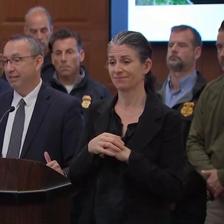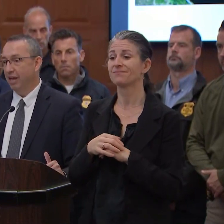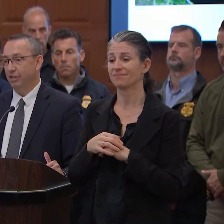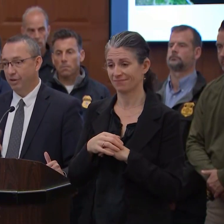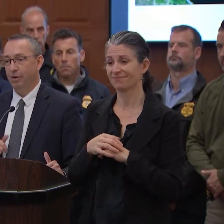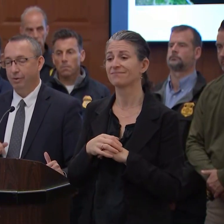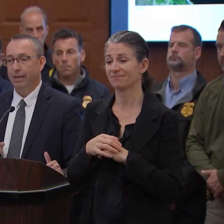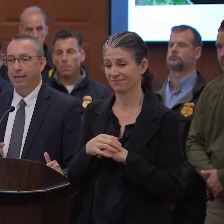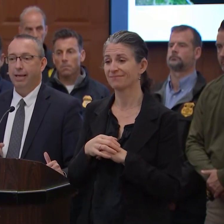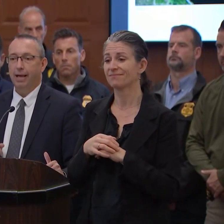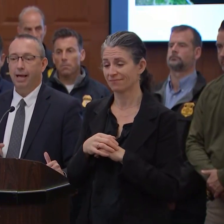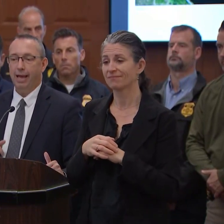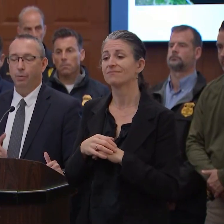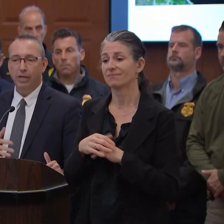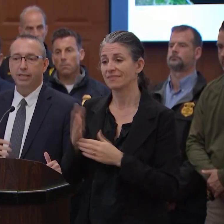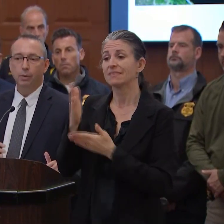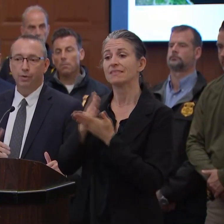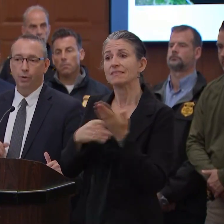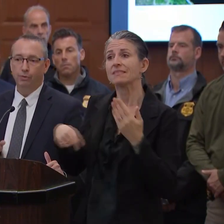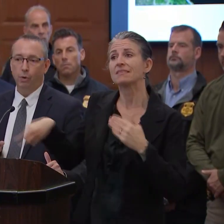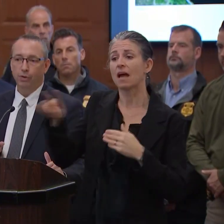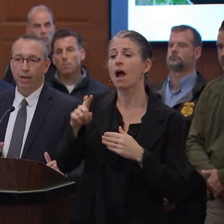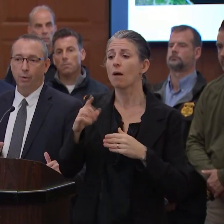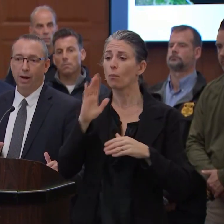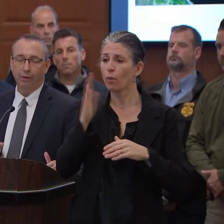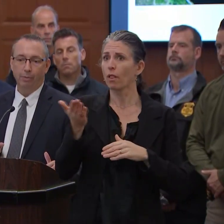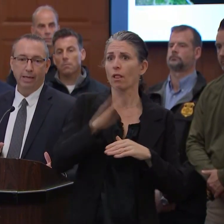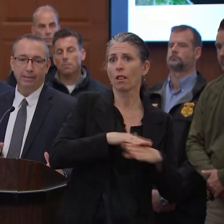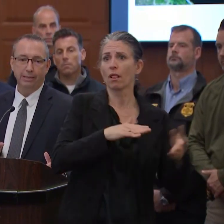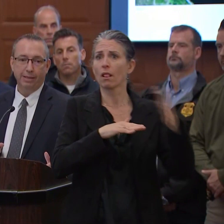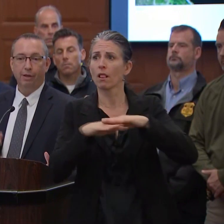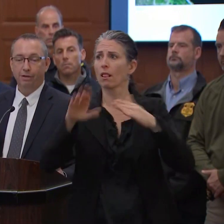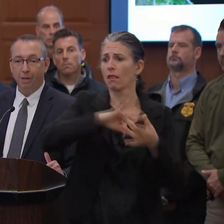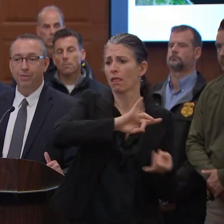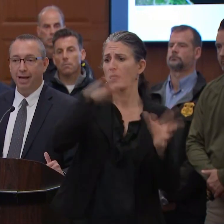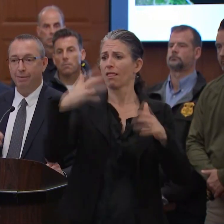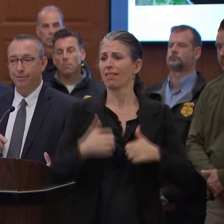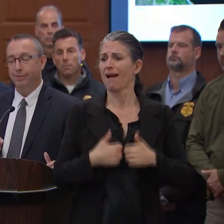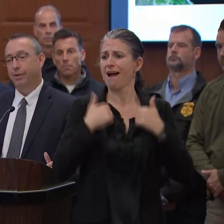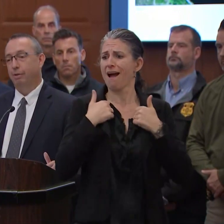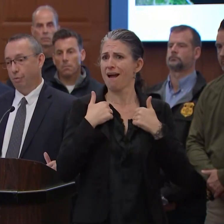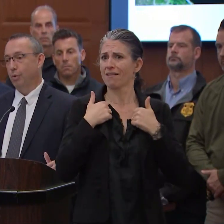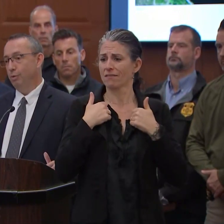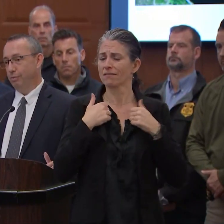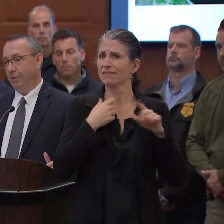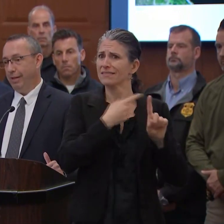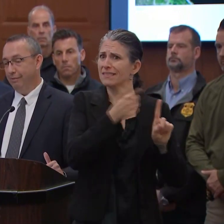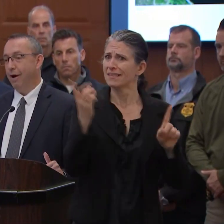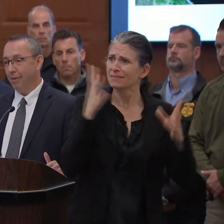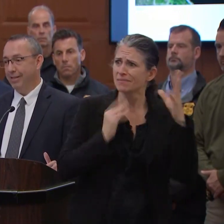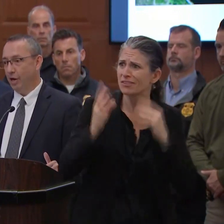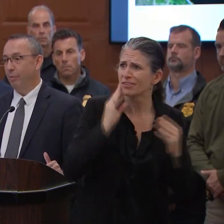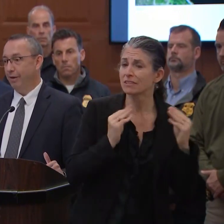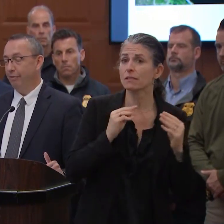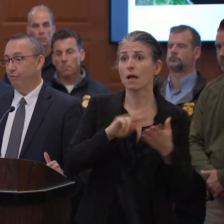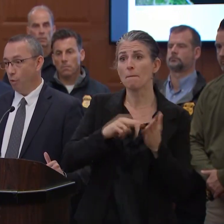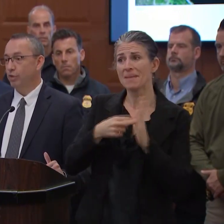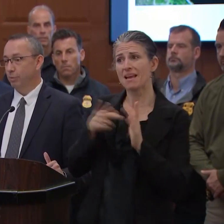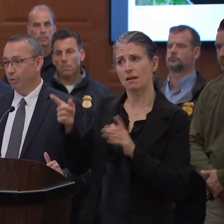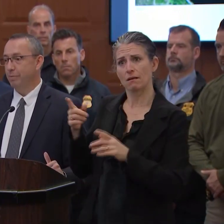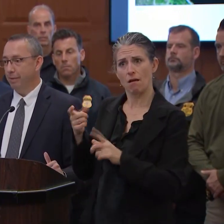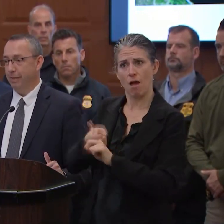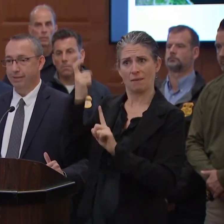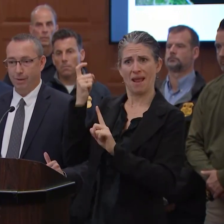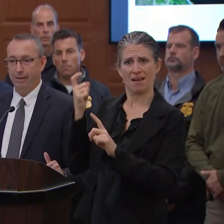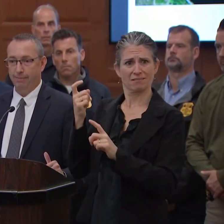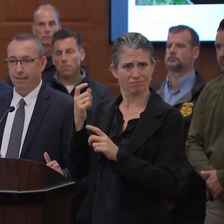where that does occur, and we deal with those folks on a regular basis, sometimes through involuntary,